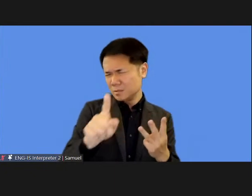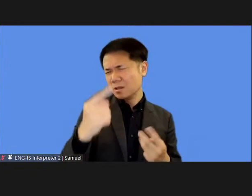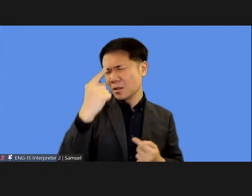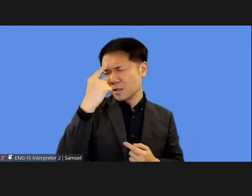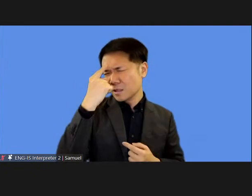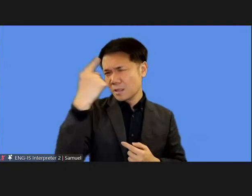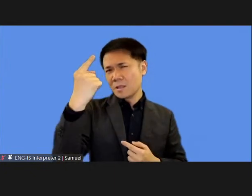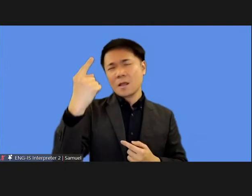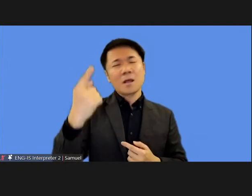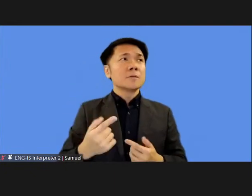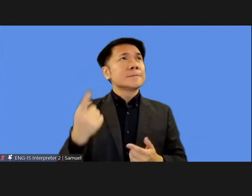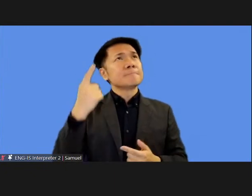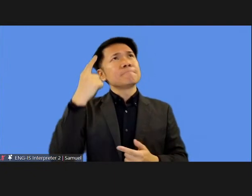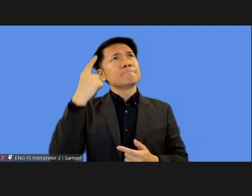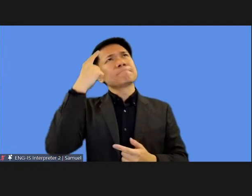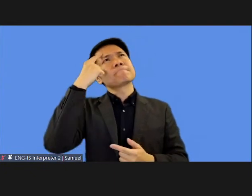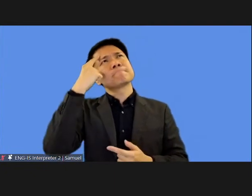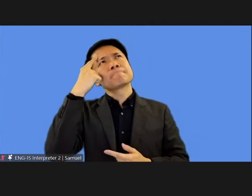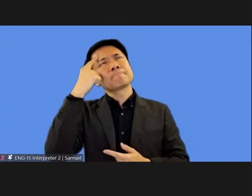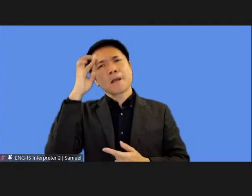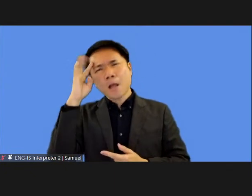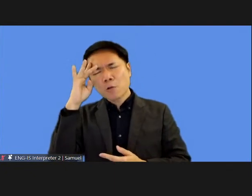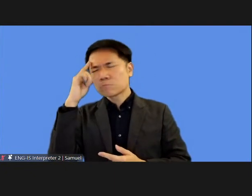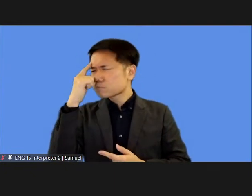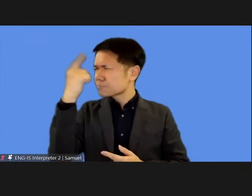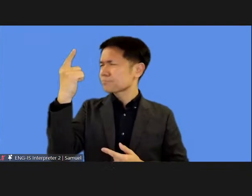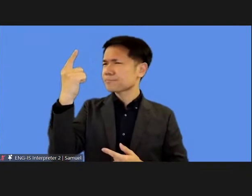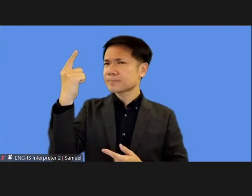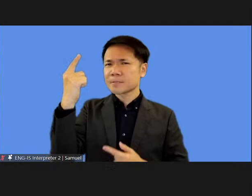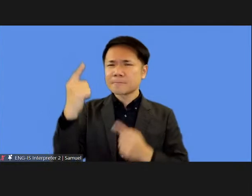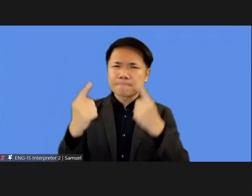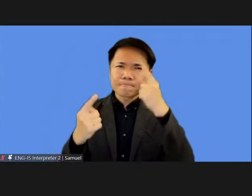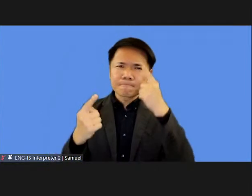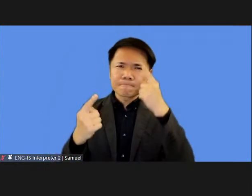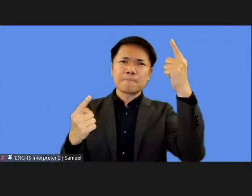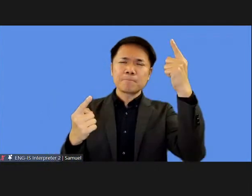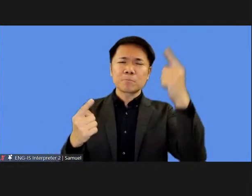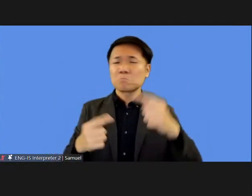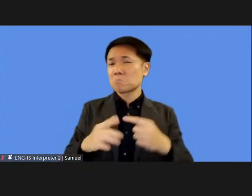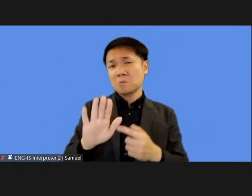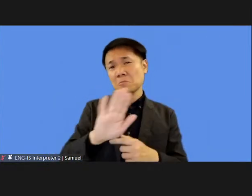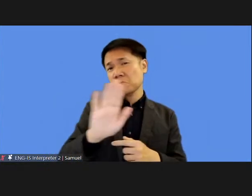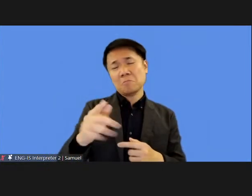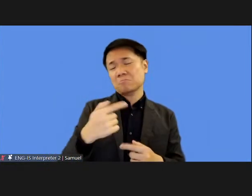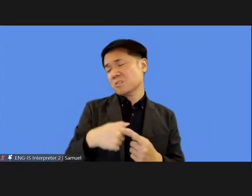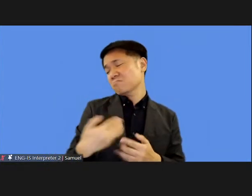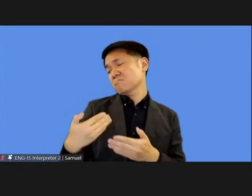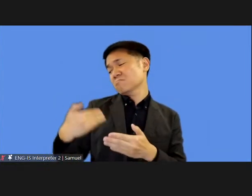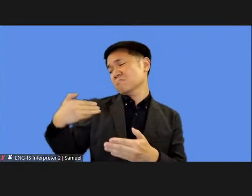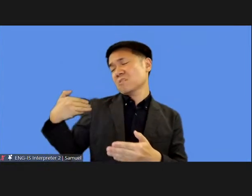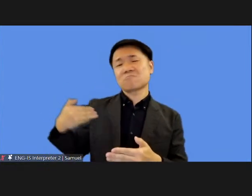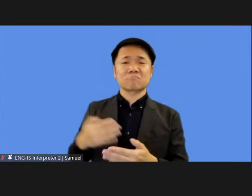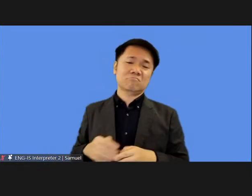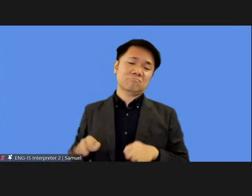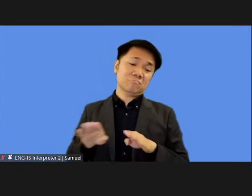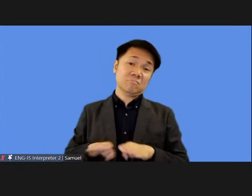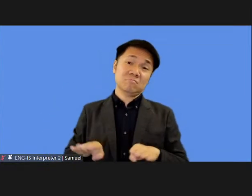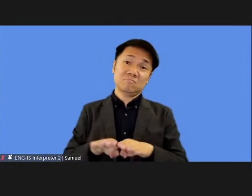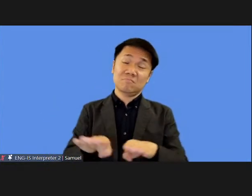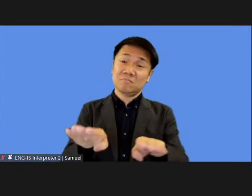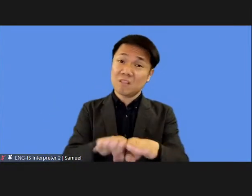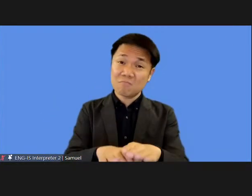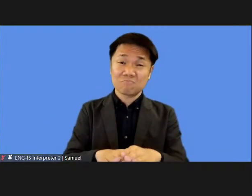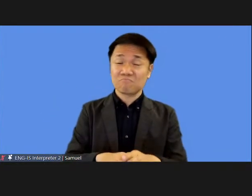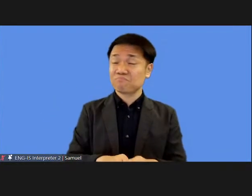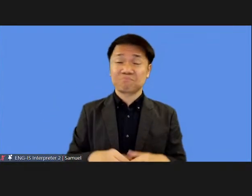You cannot just say we have been doing this, we have been doing it this way, like my sister said, and then it has to continue. No, we need to adapt